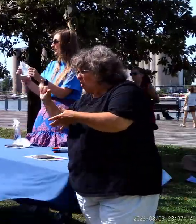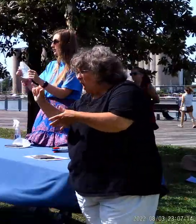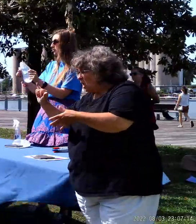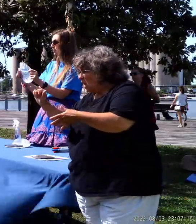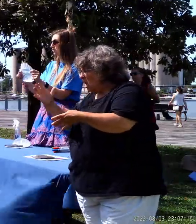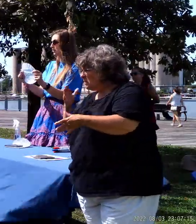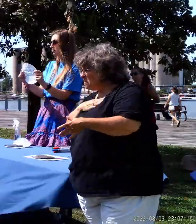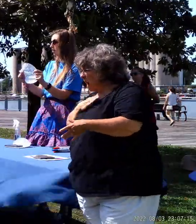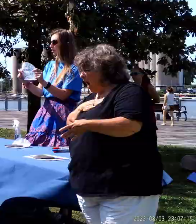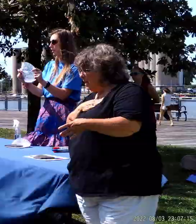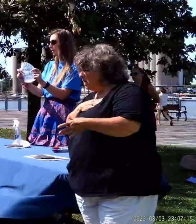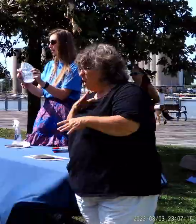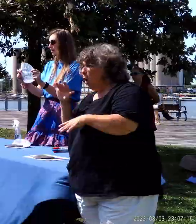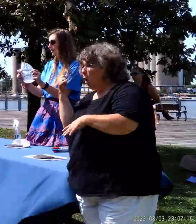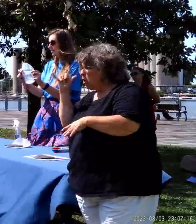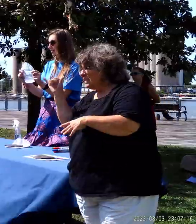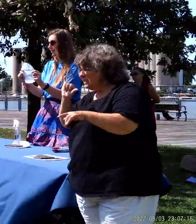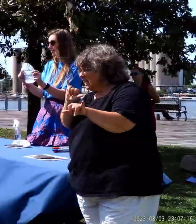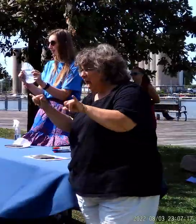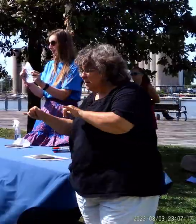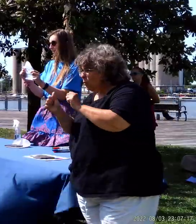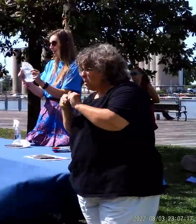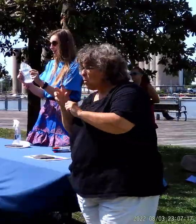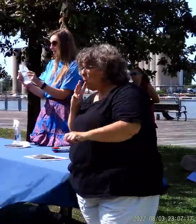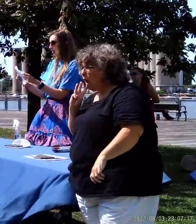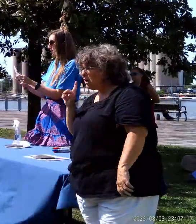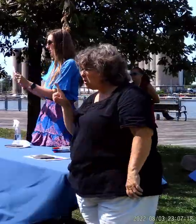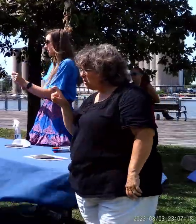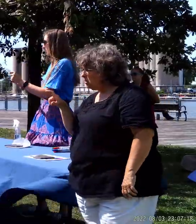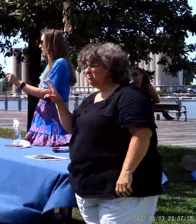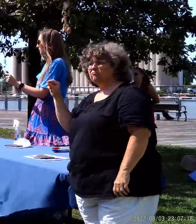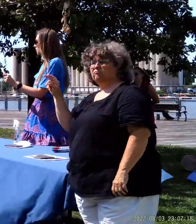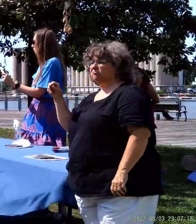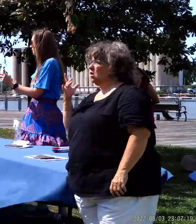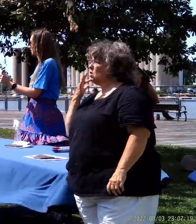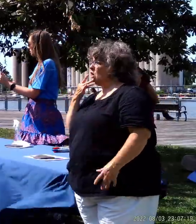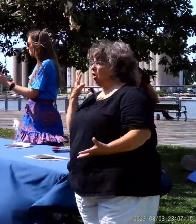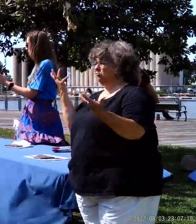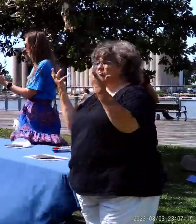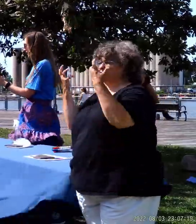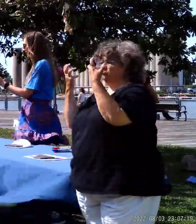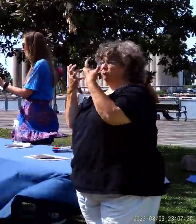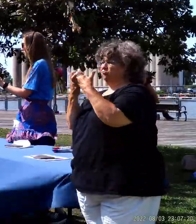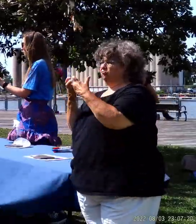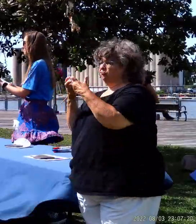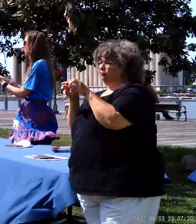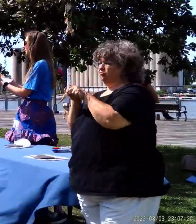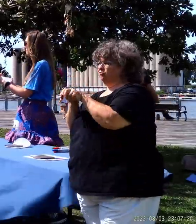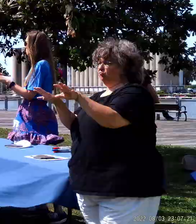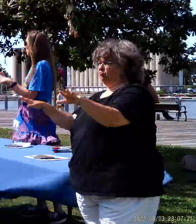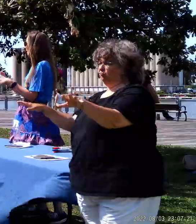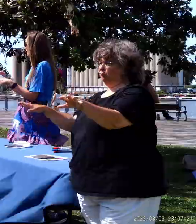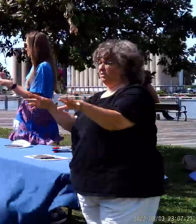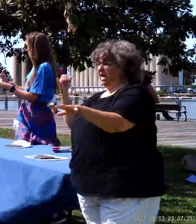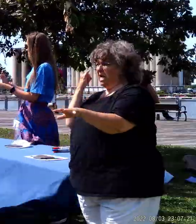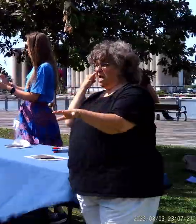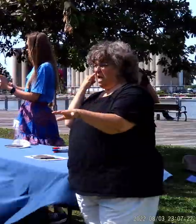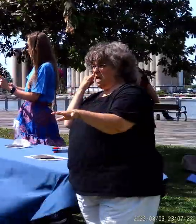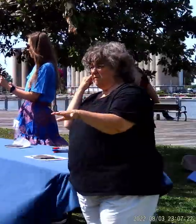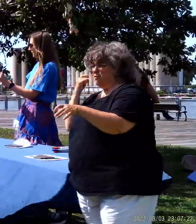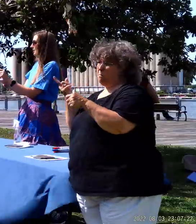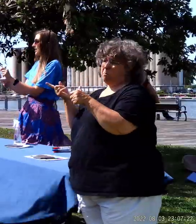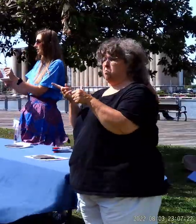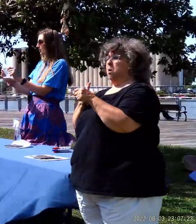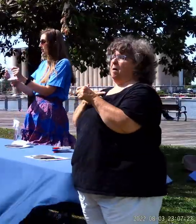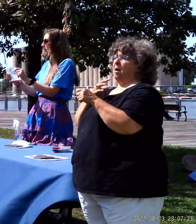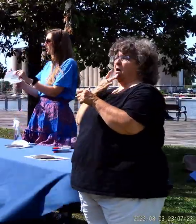exactly the same once you put some water on it? No, the colors are going to spread. And if you put some primary